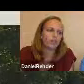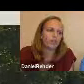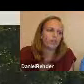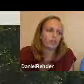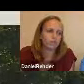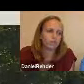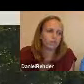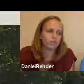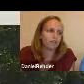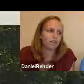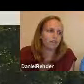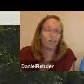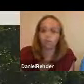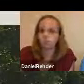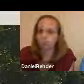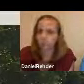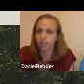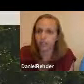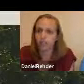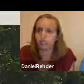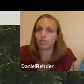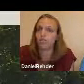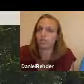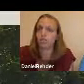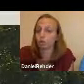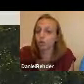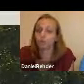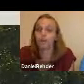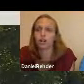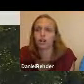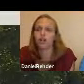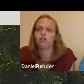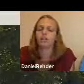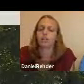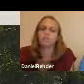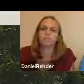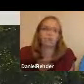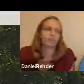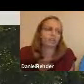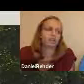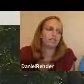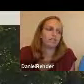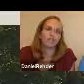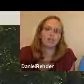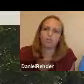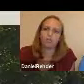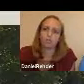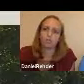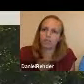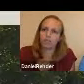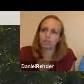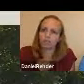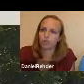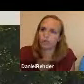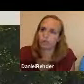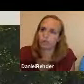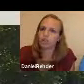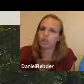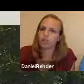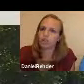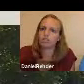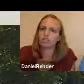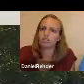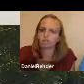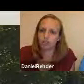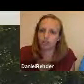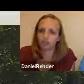how to do those things and go through the processes of culture shock, is something that you can't really rush through, because